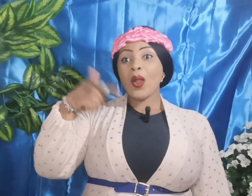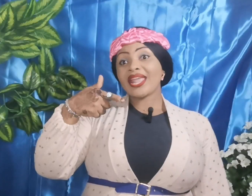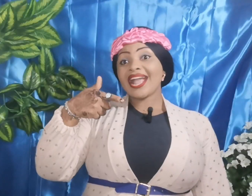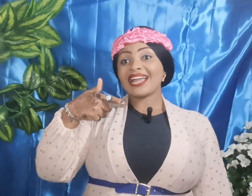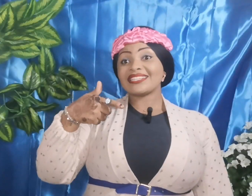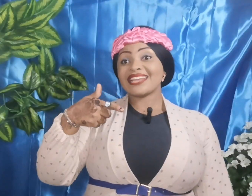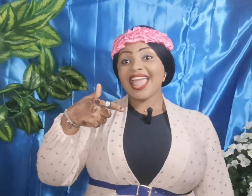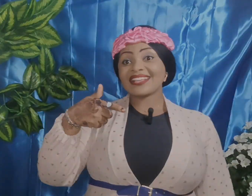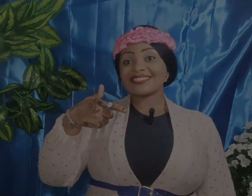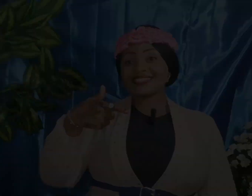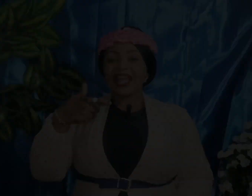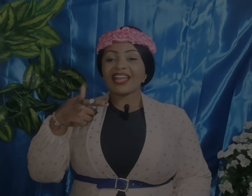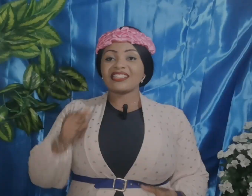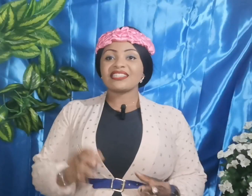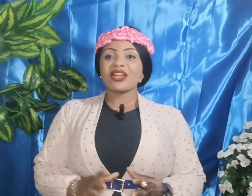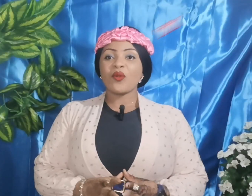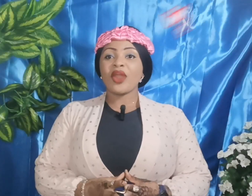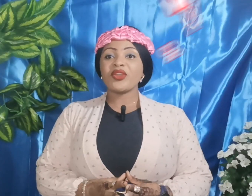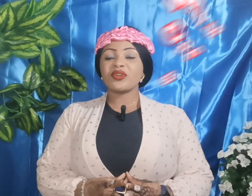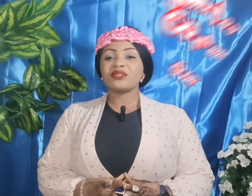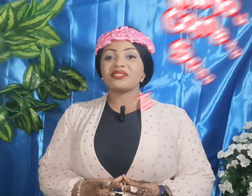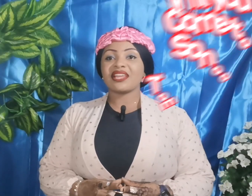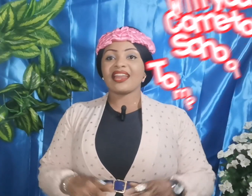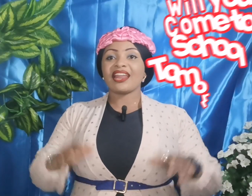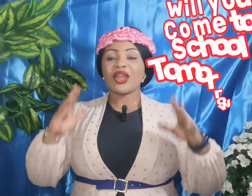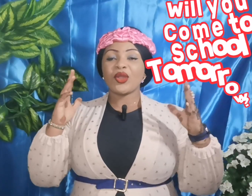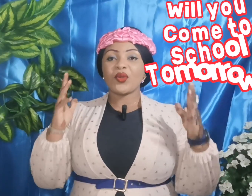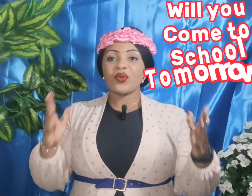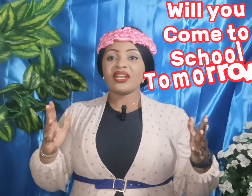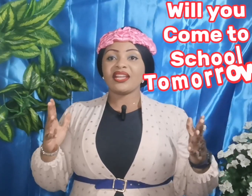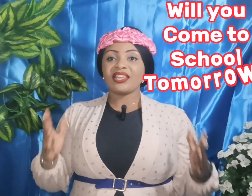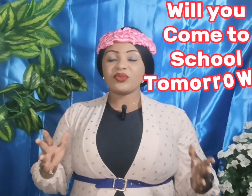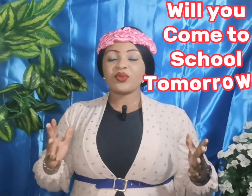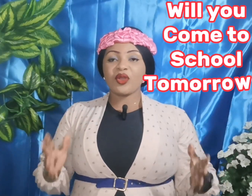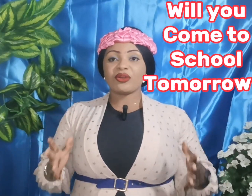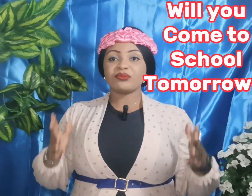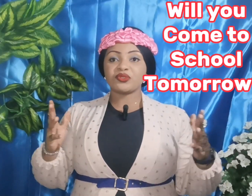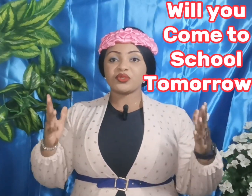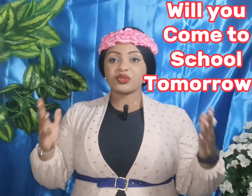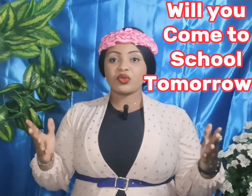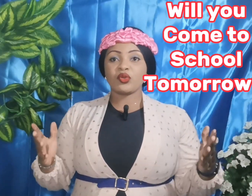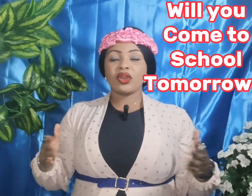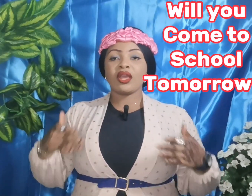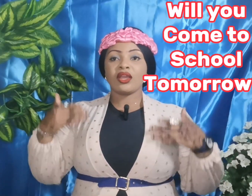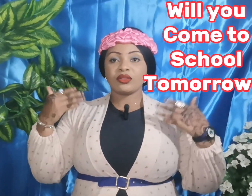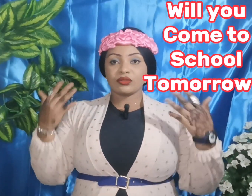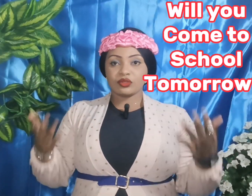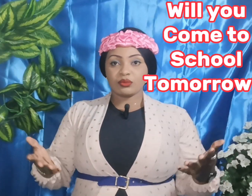Okay, guys. Next. Hey, guys. When you want to sign, will you come to school